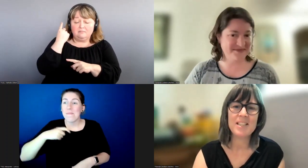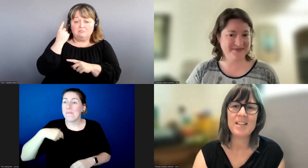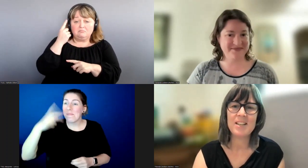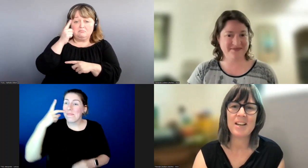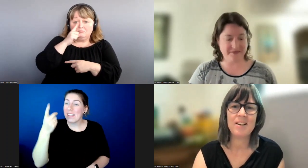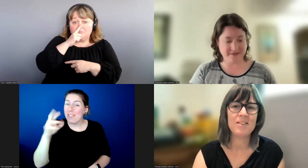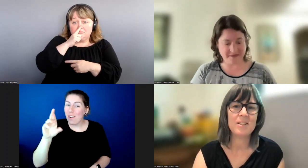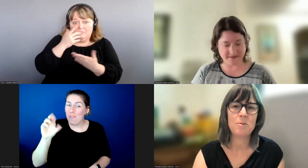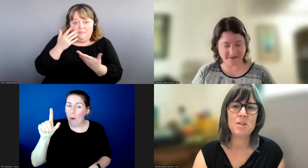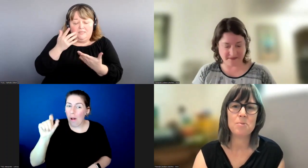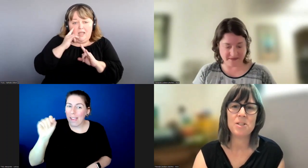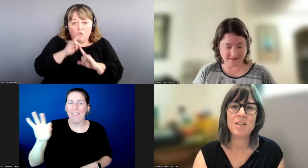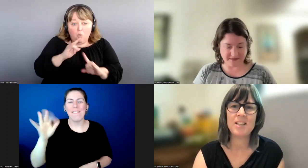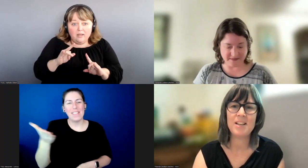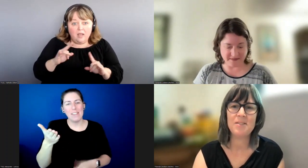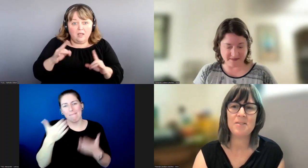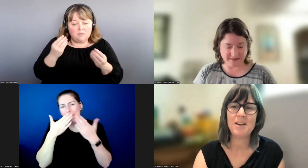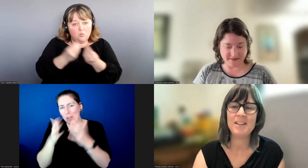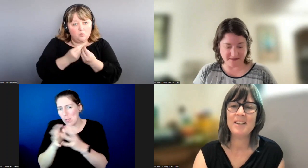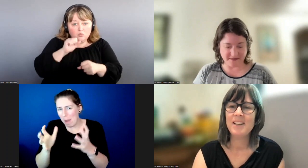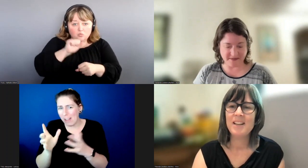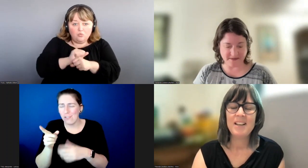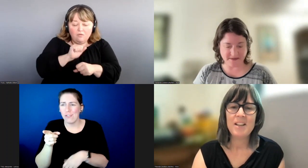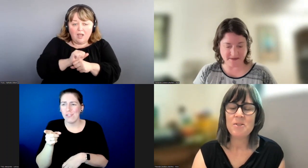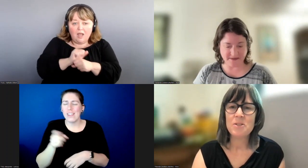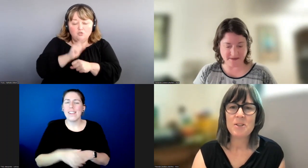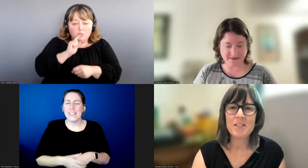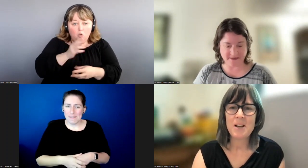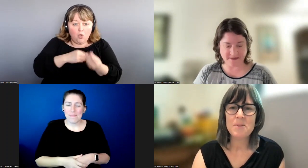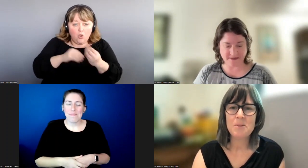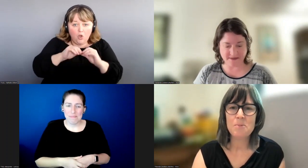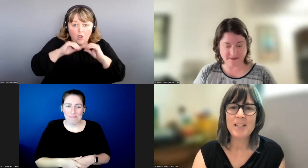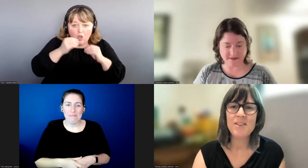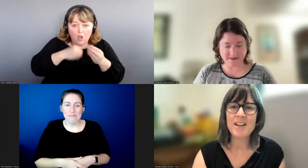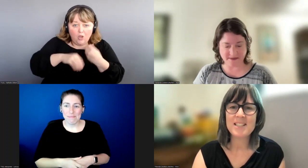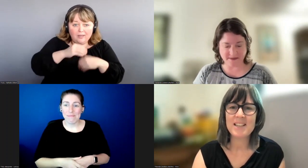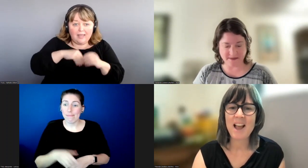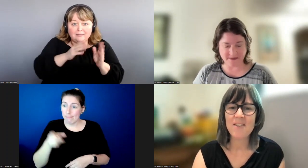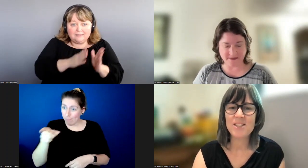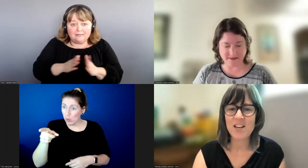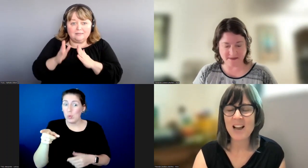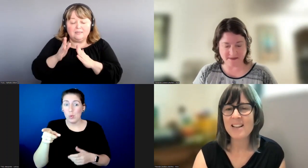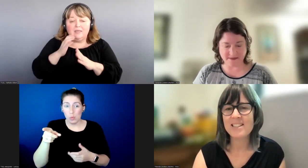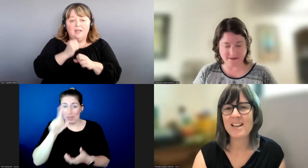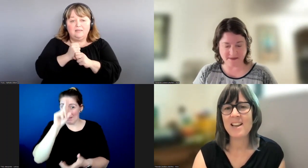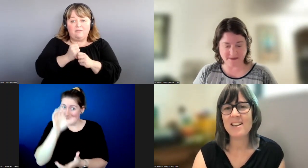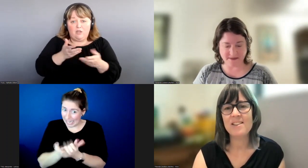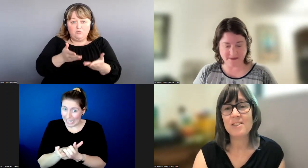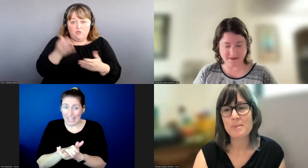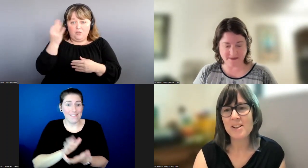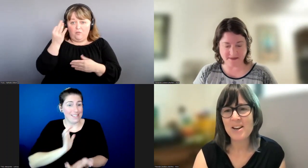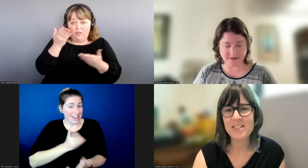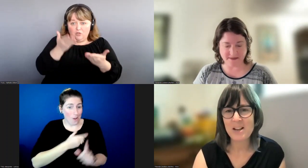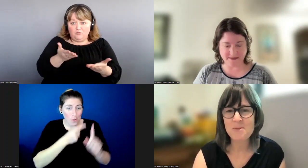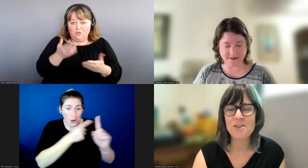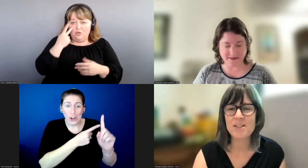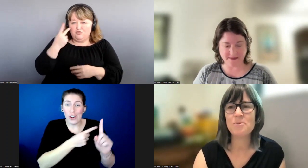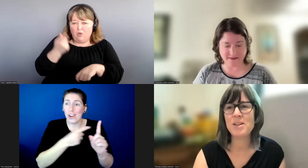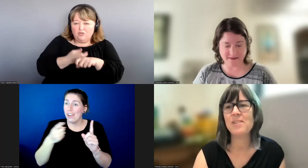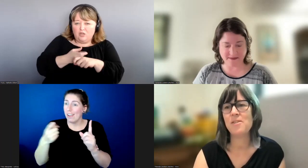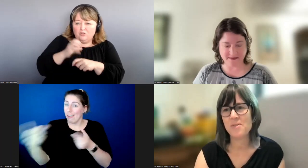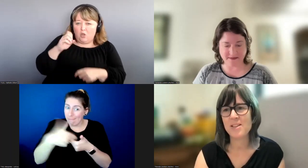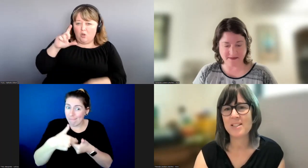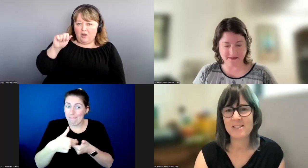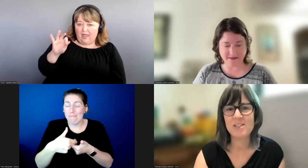still here, and I so much appreciate that you took the time to believe in us and have a chat. And you spent a lot of time here this